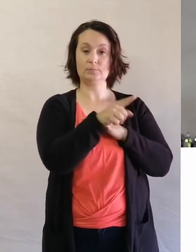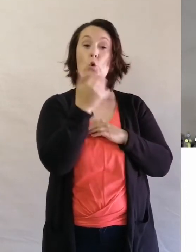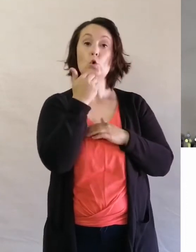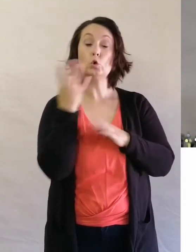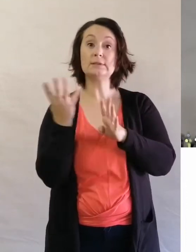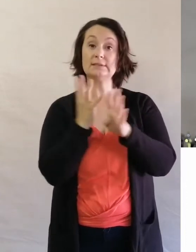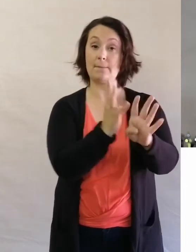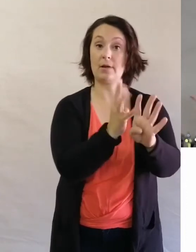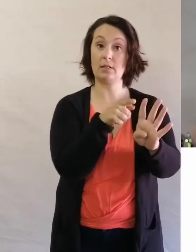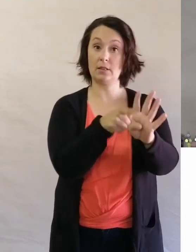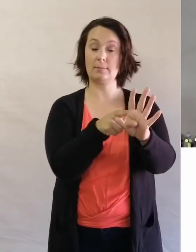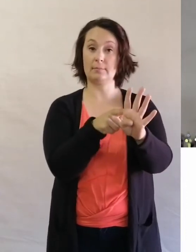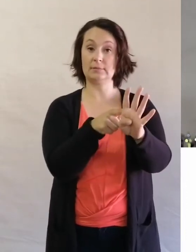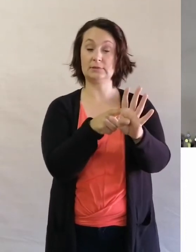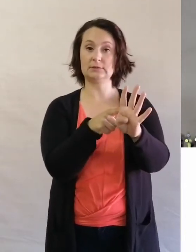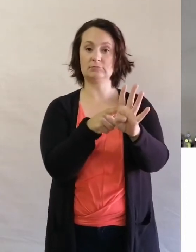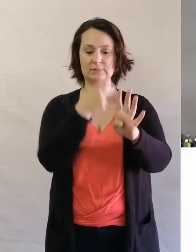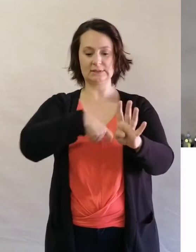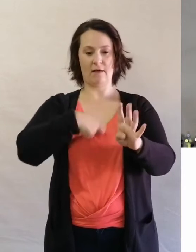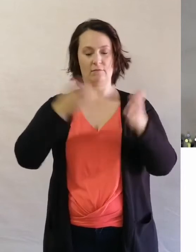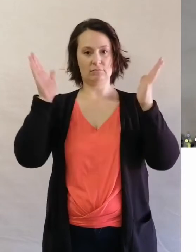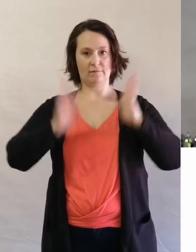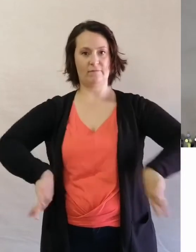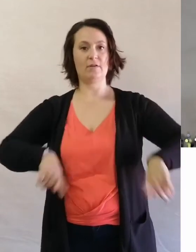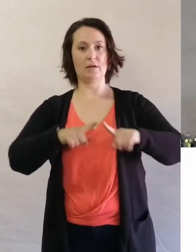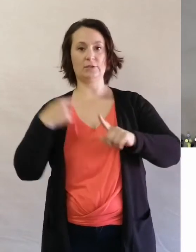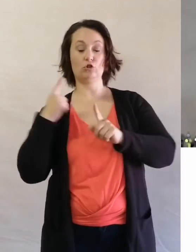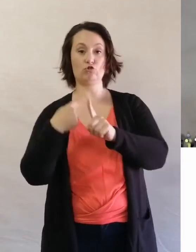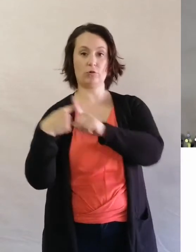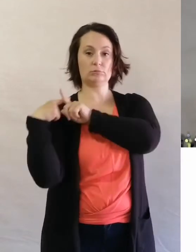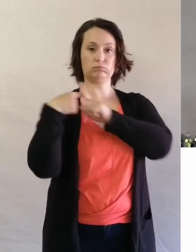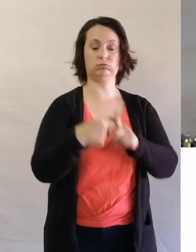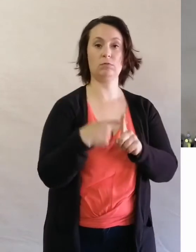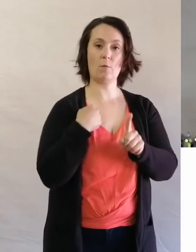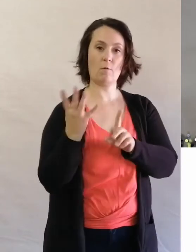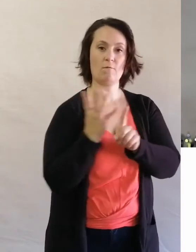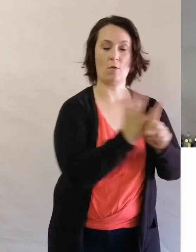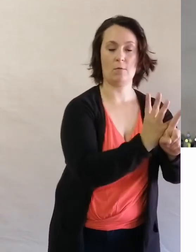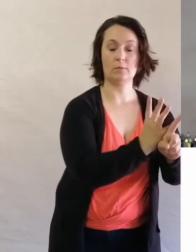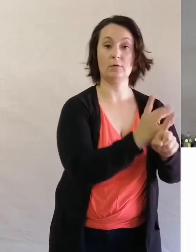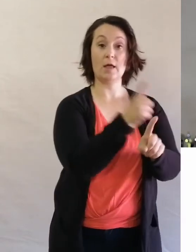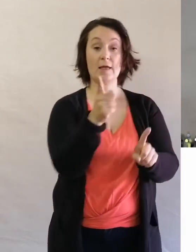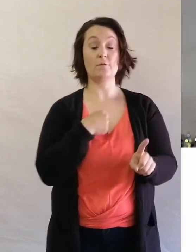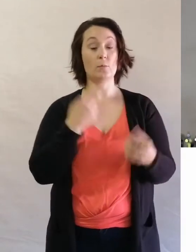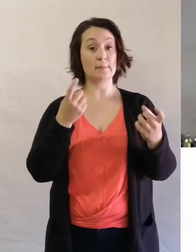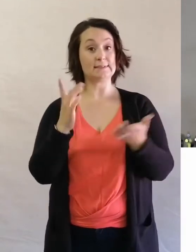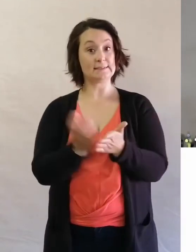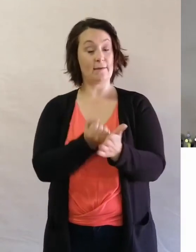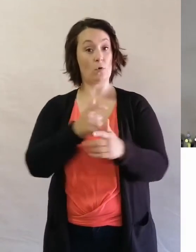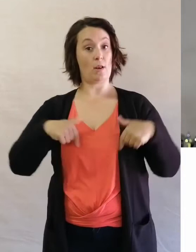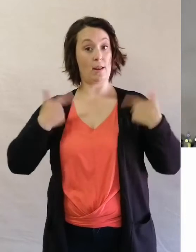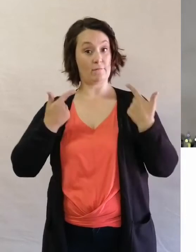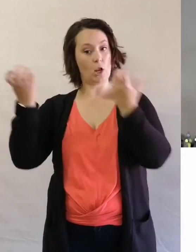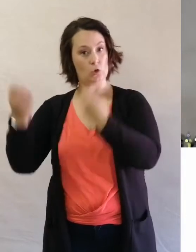must deny themselves, take up their cross and follow me. For whoever wants to save their life will lose it. But whoever wants to lose their life for me and the gospel